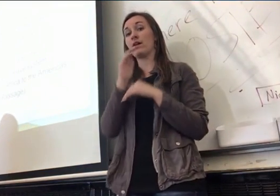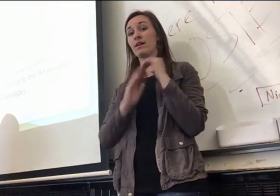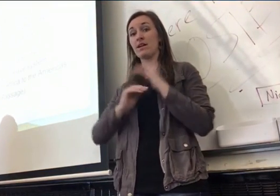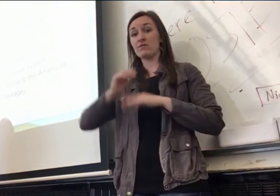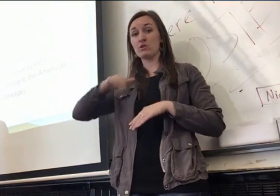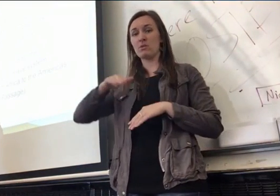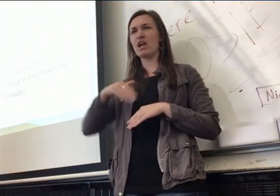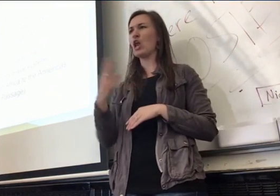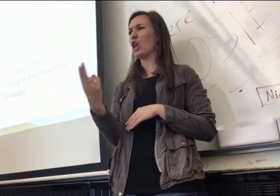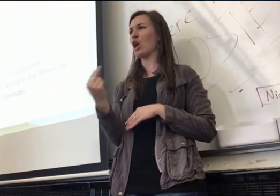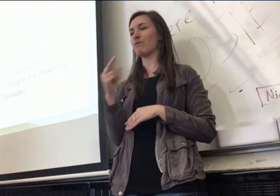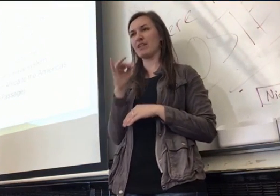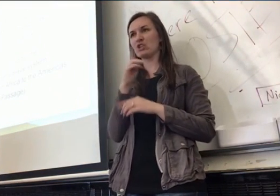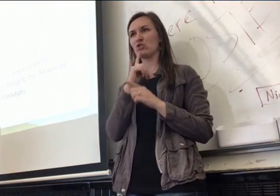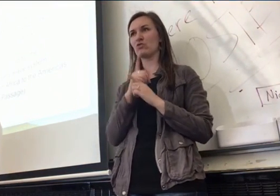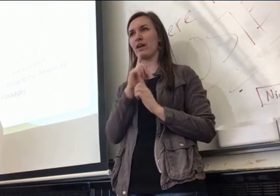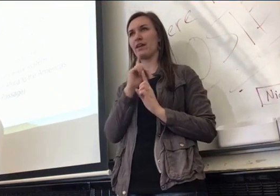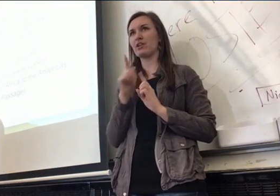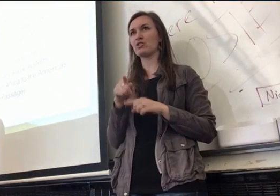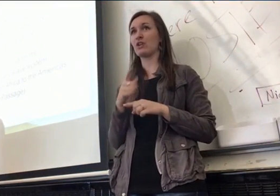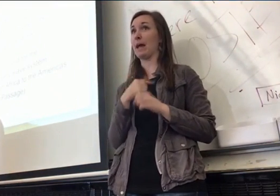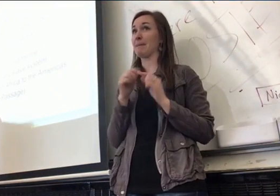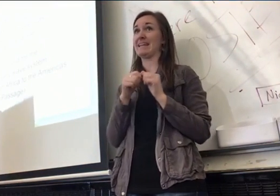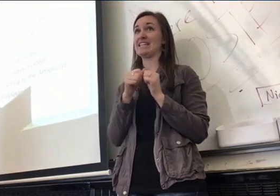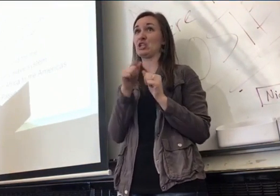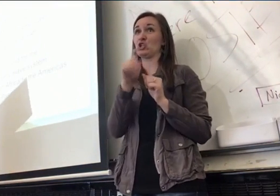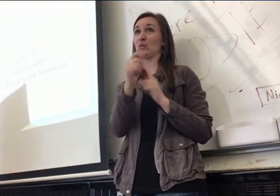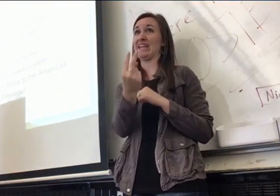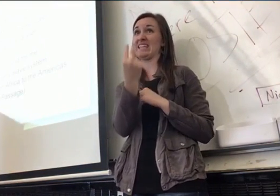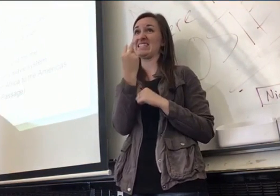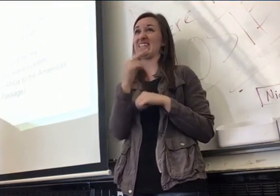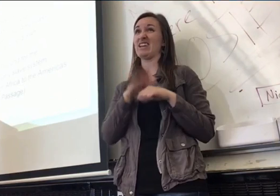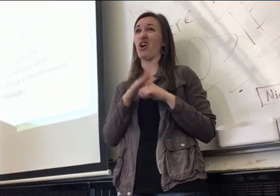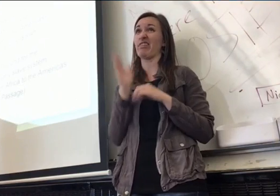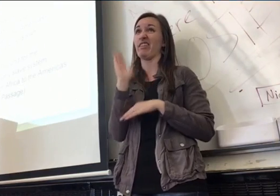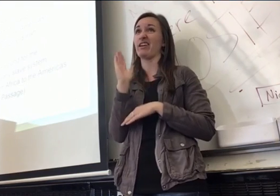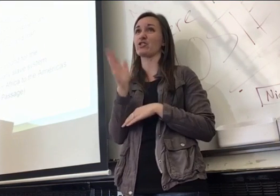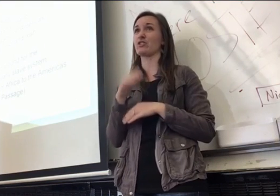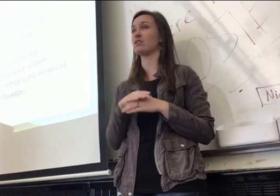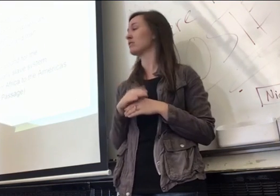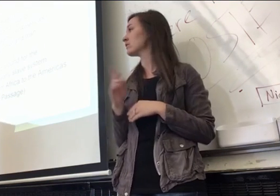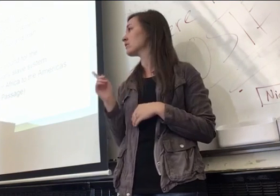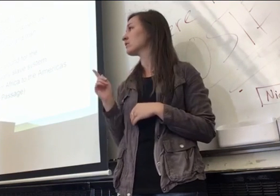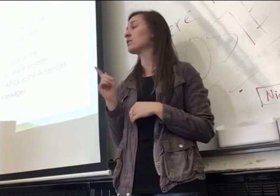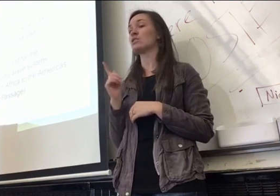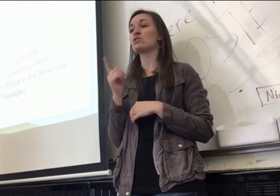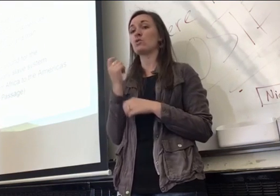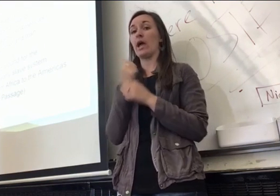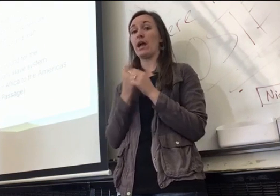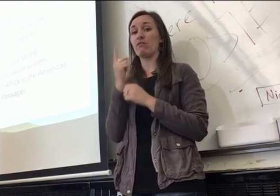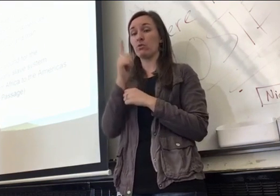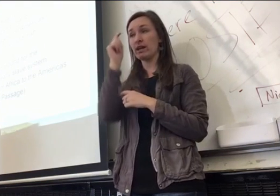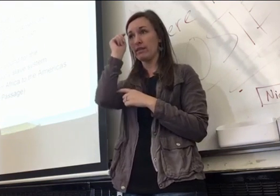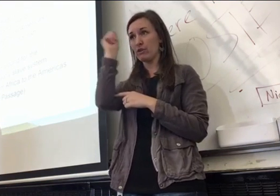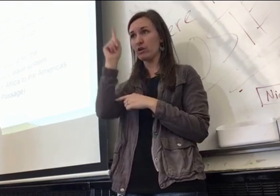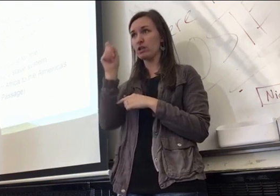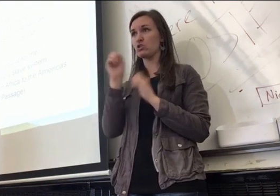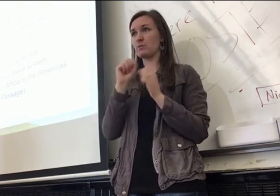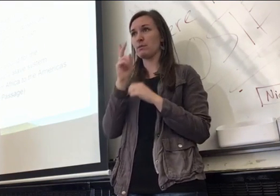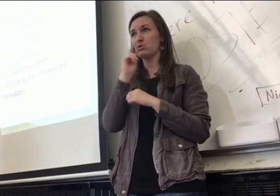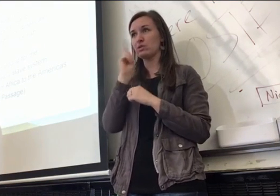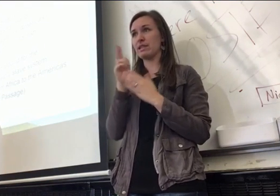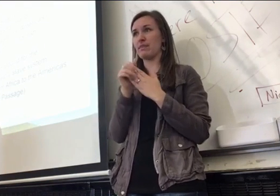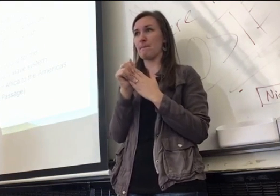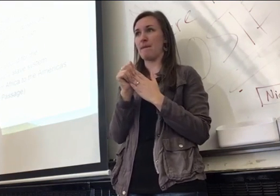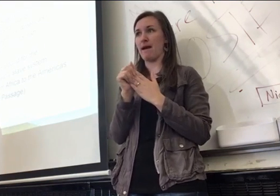answer. Okay, so I'm going to be passing out this packet. Everybody in theory needs to be able to see this